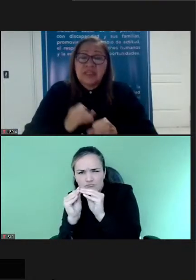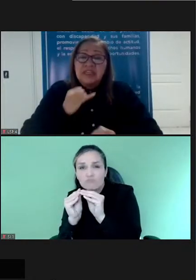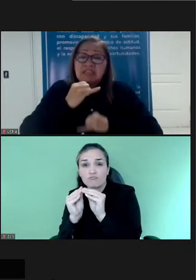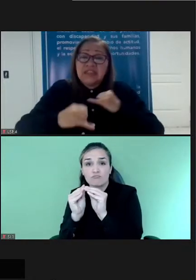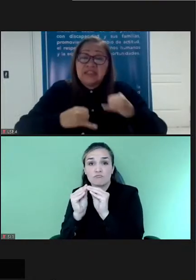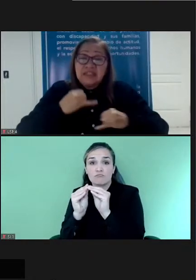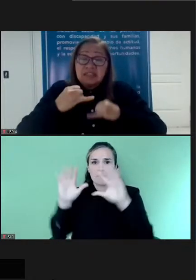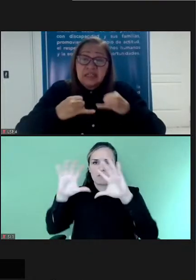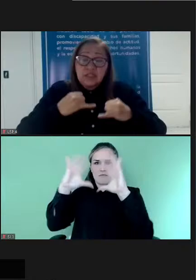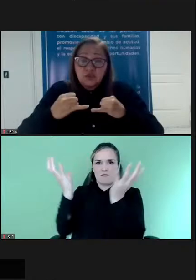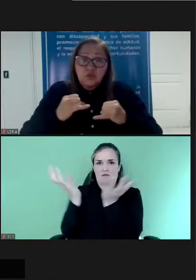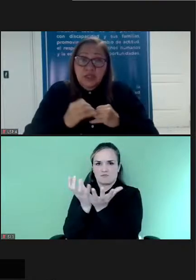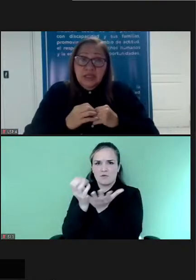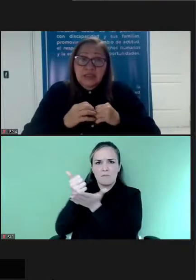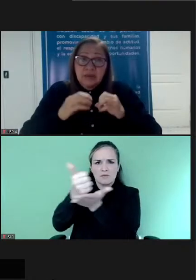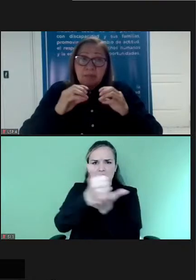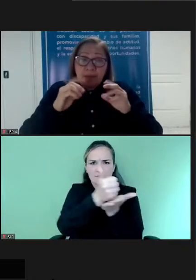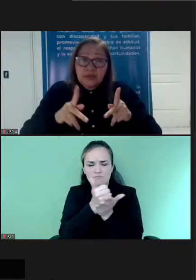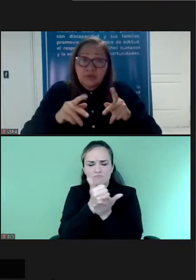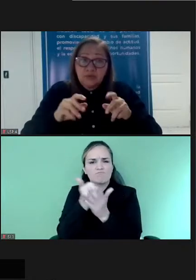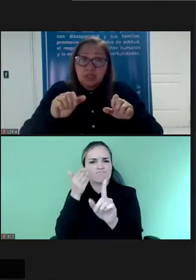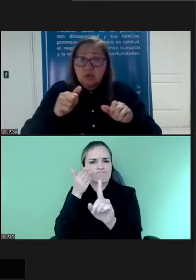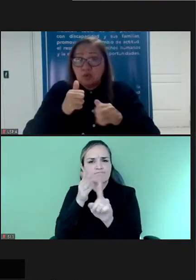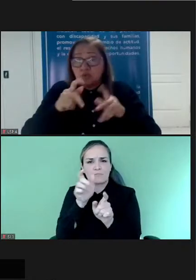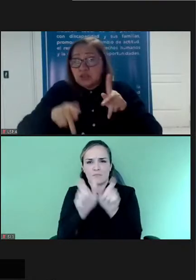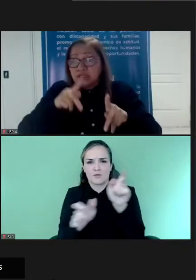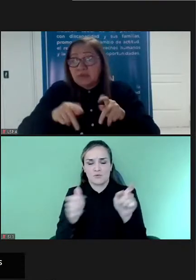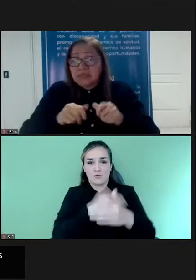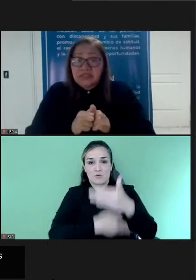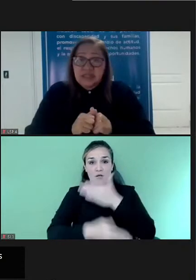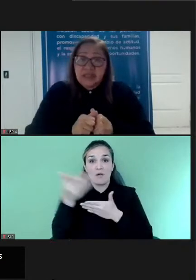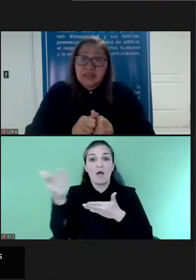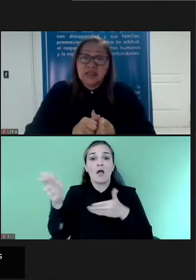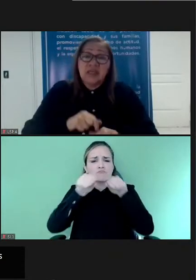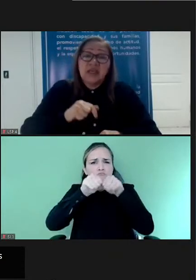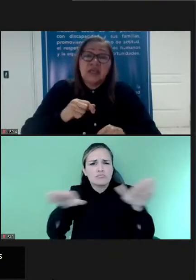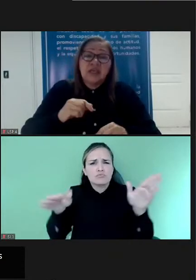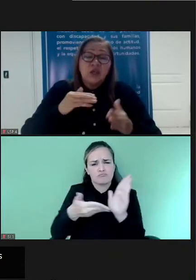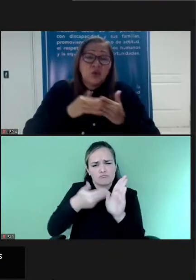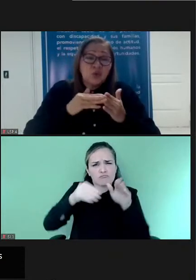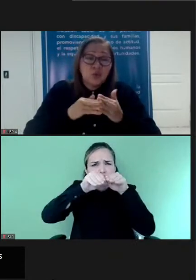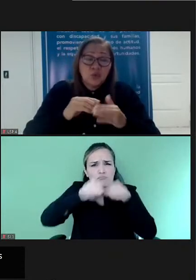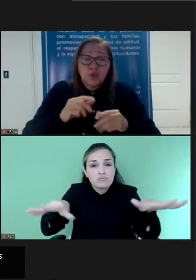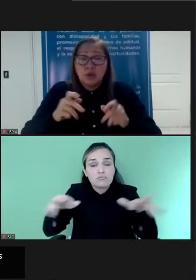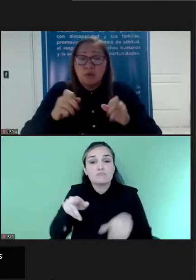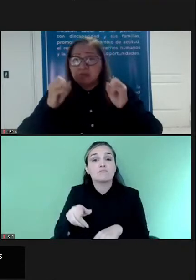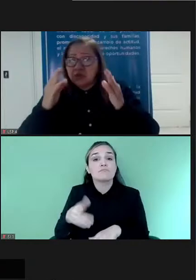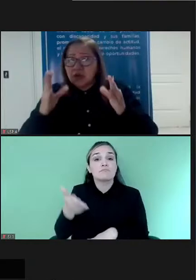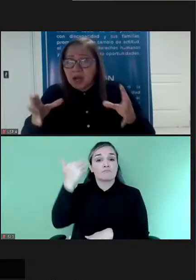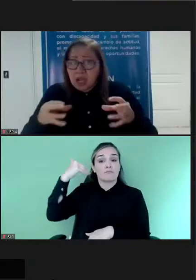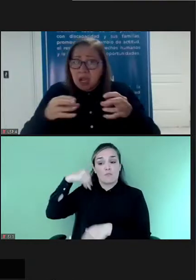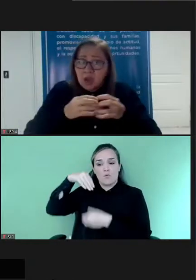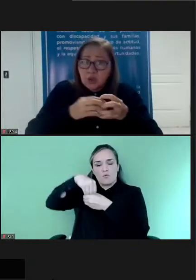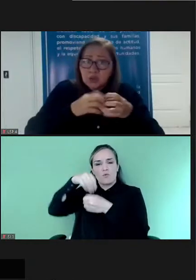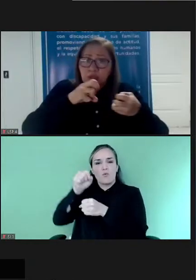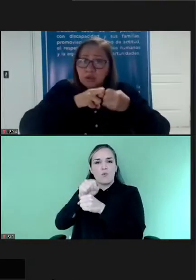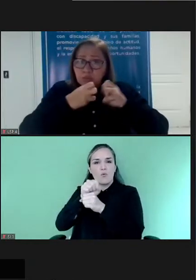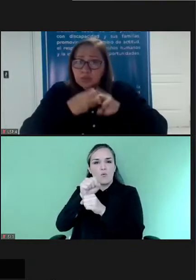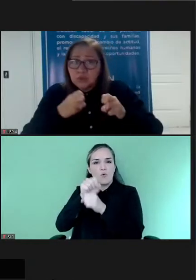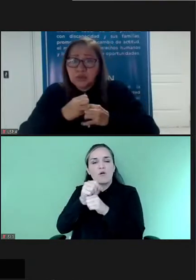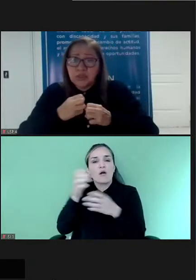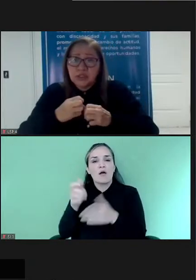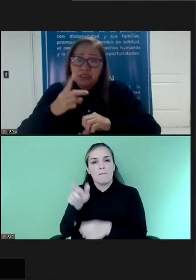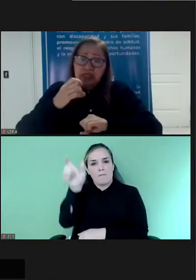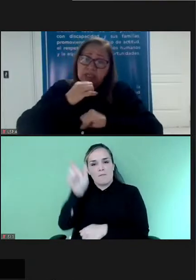disabilities and has she has been a speaker of rights of persons with disabilities she was an